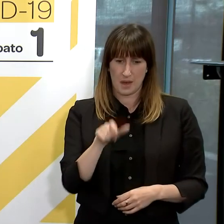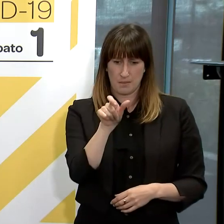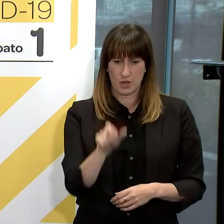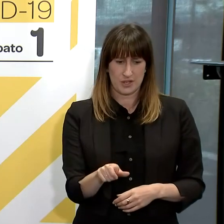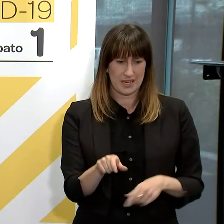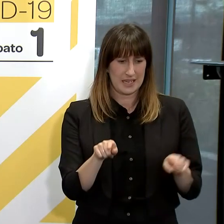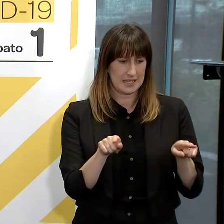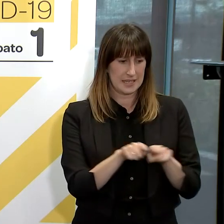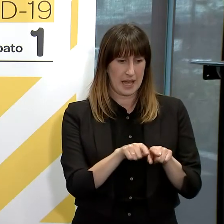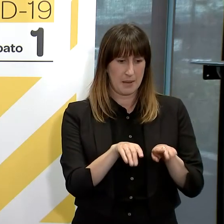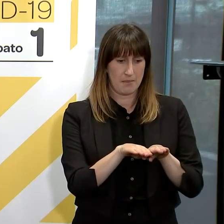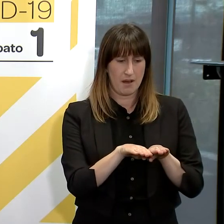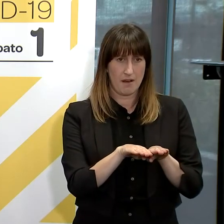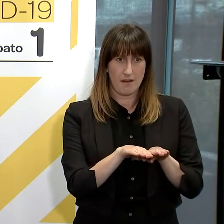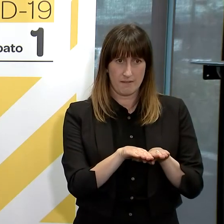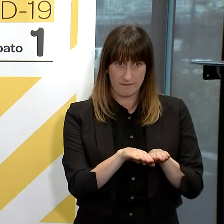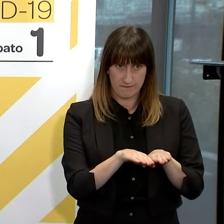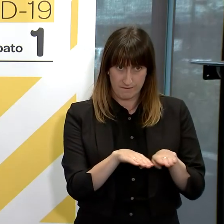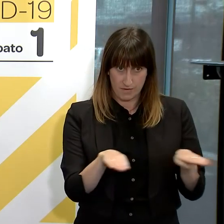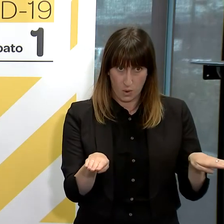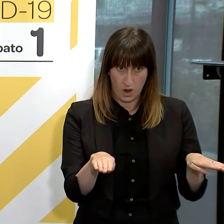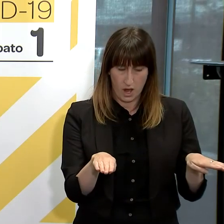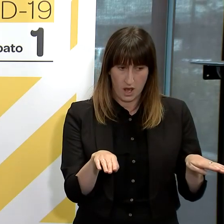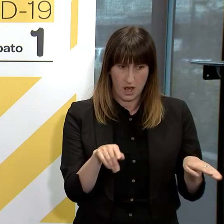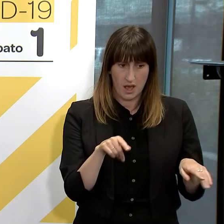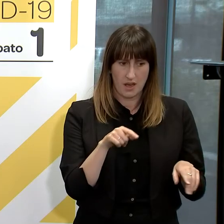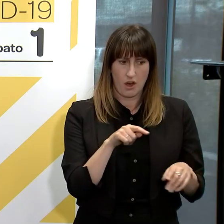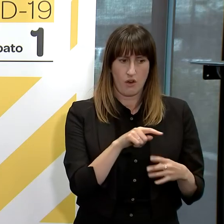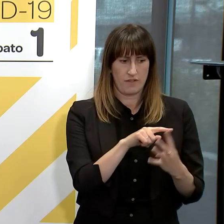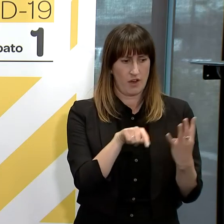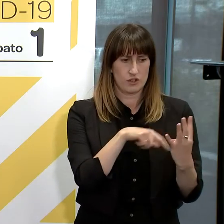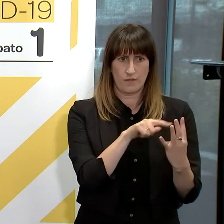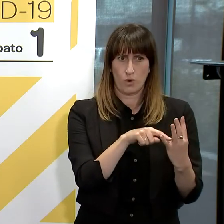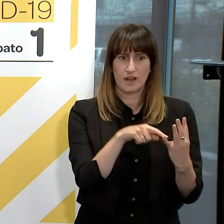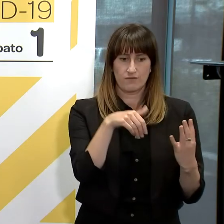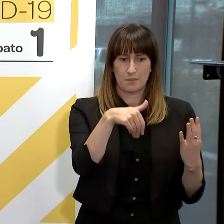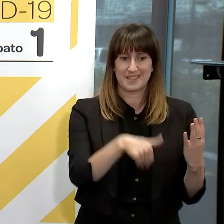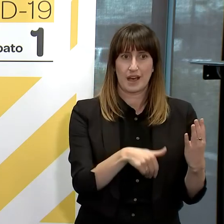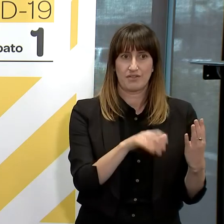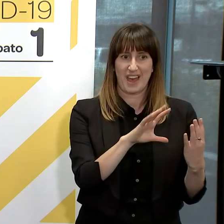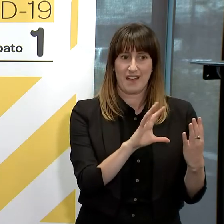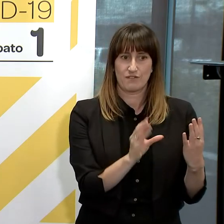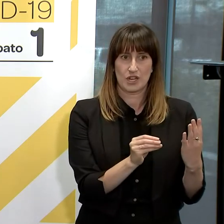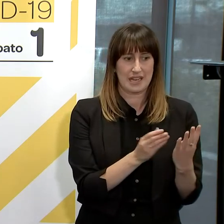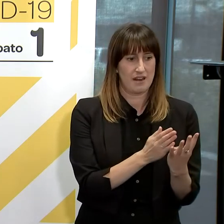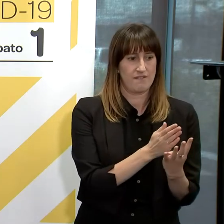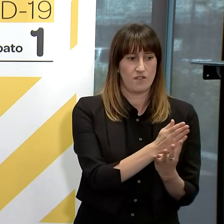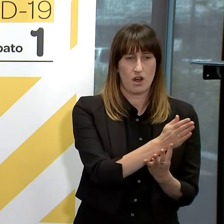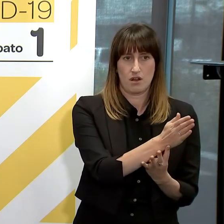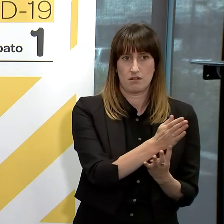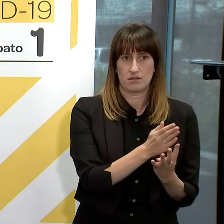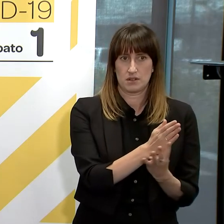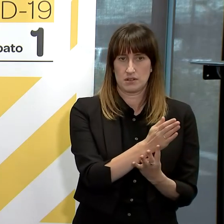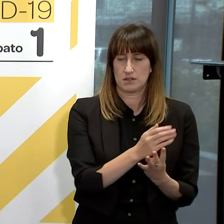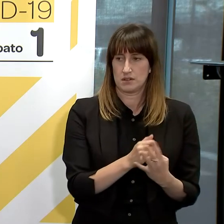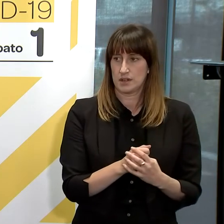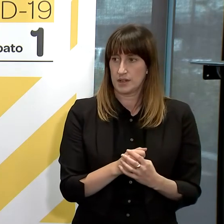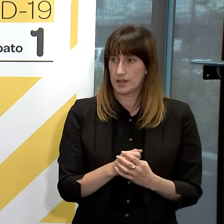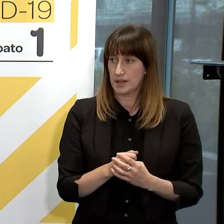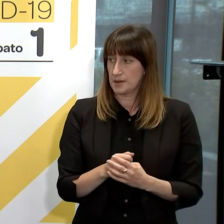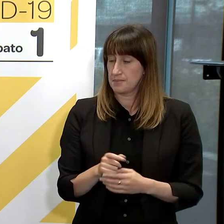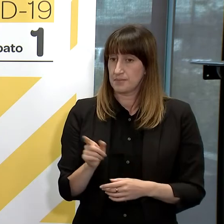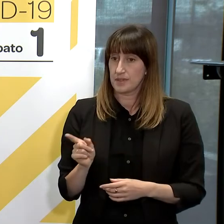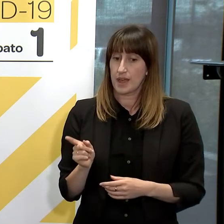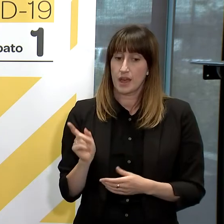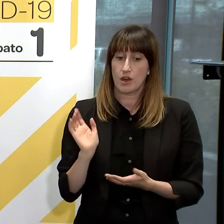had the South African strain of the virus? This person would have been admitted back in on the 16th